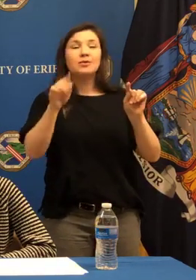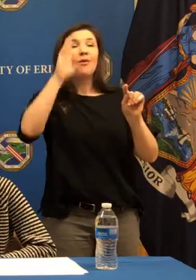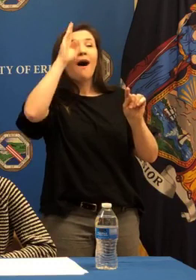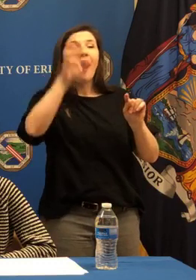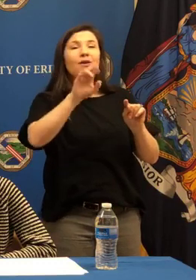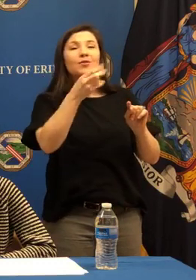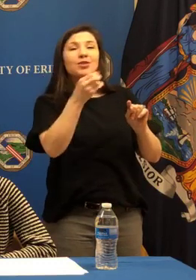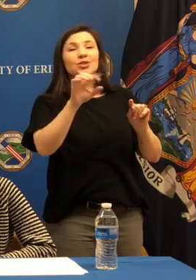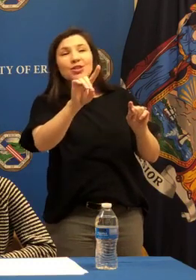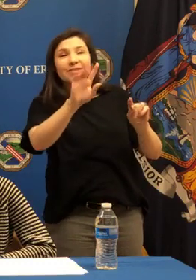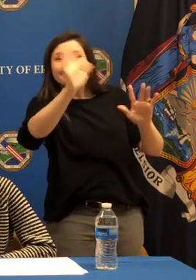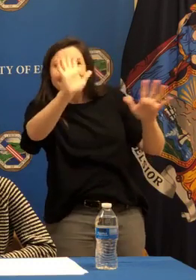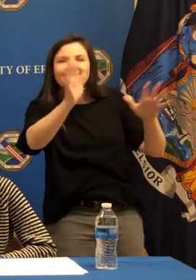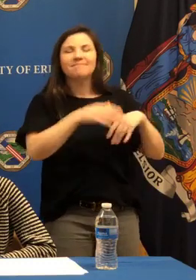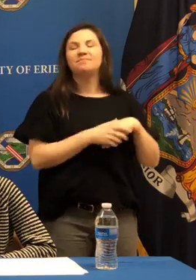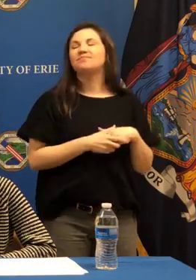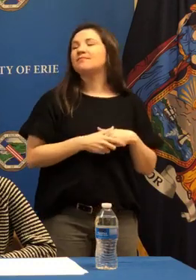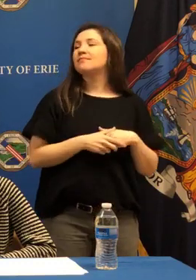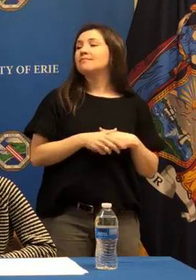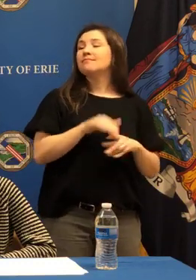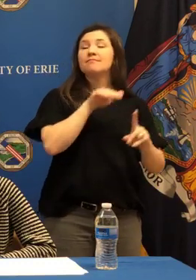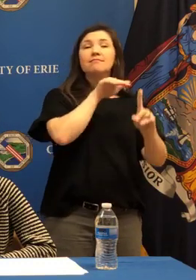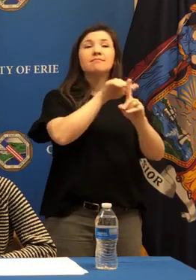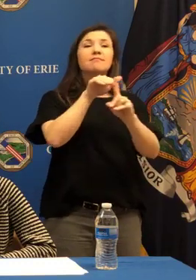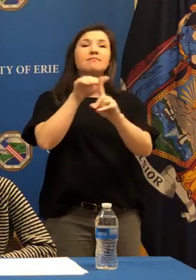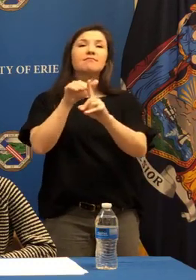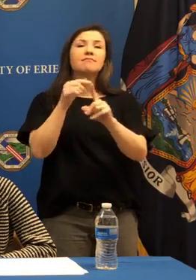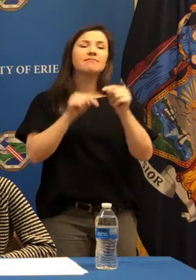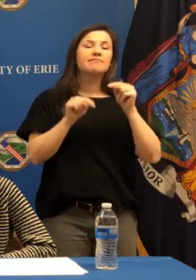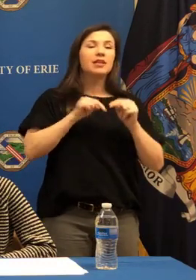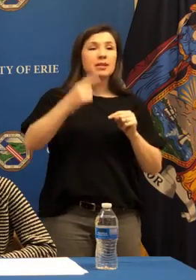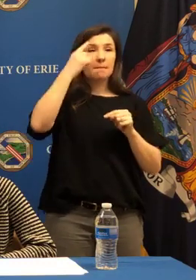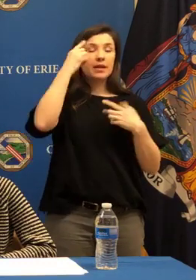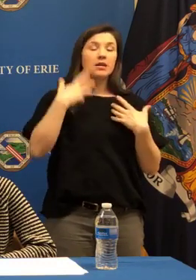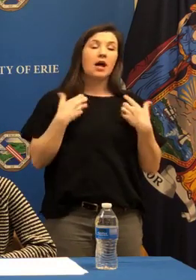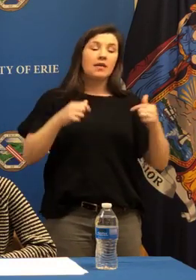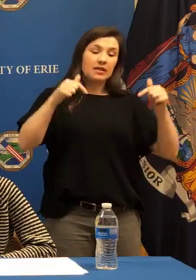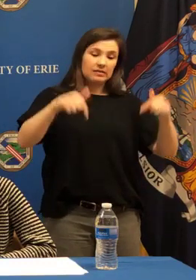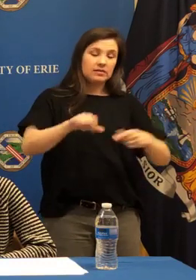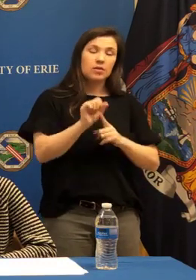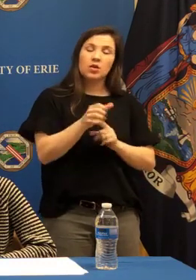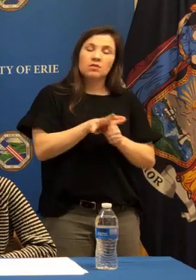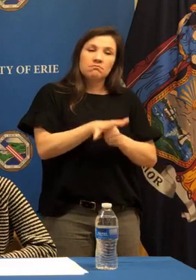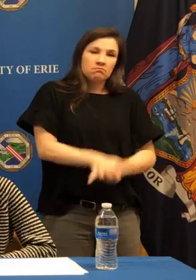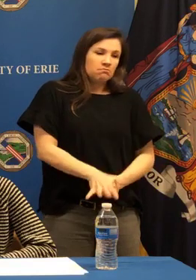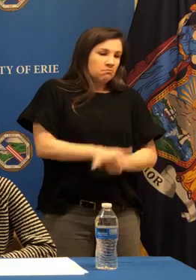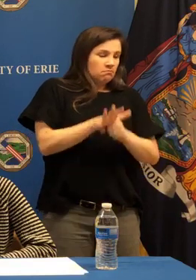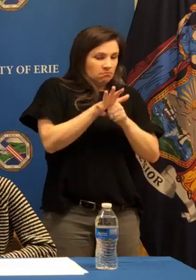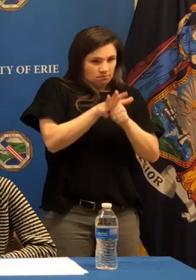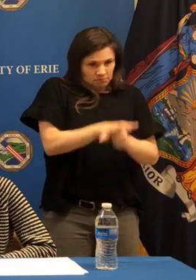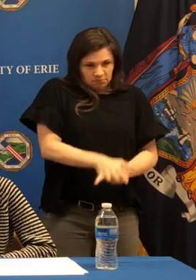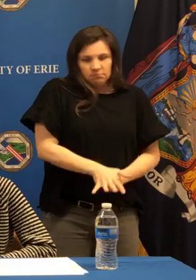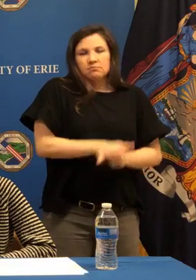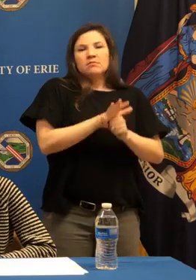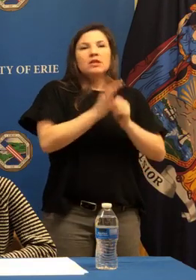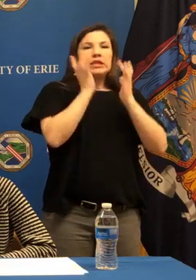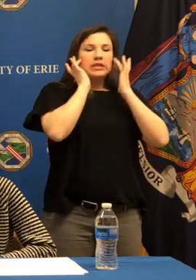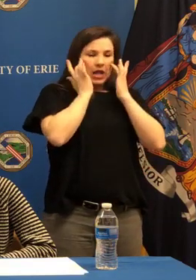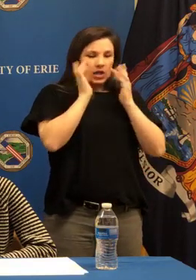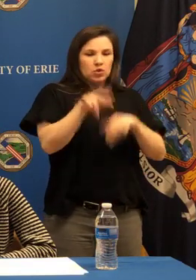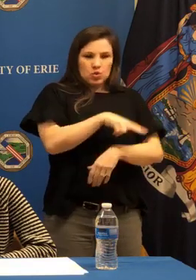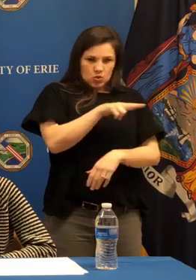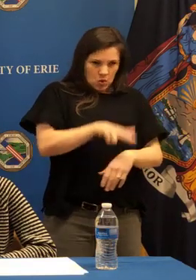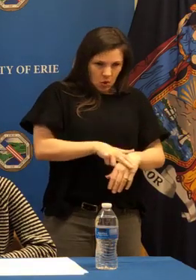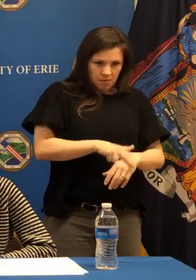home. Just to remind everybody regarding mental health, this is a stressful time for everyone. Anxiety is normal. You are